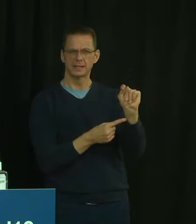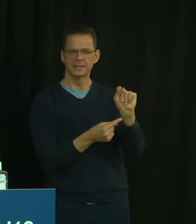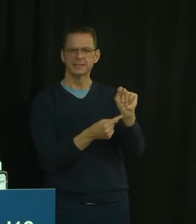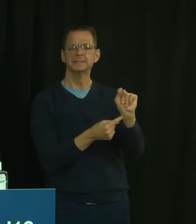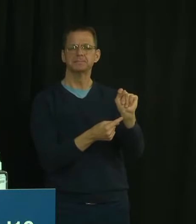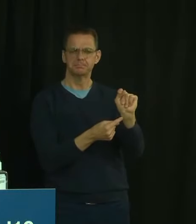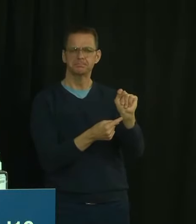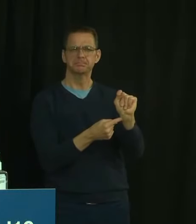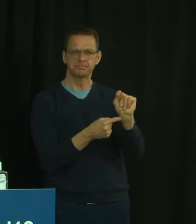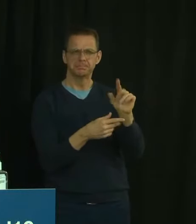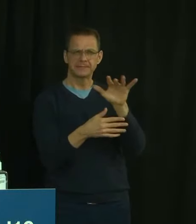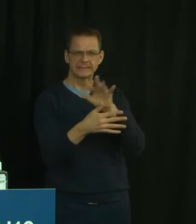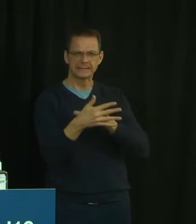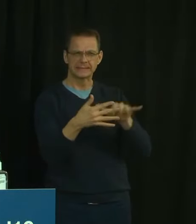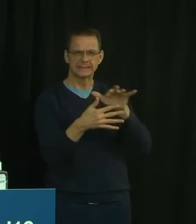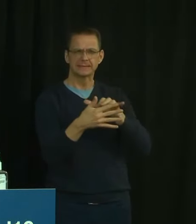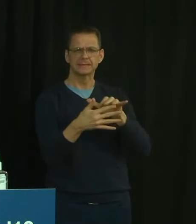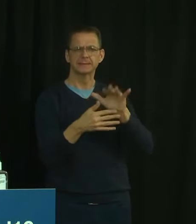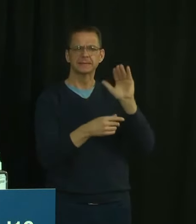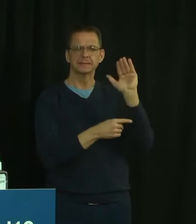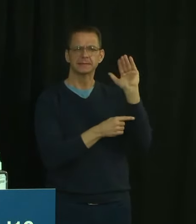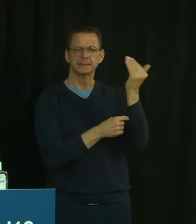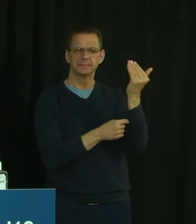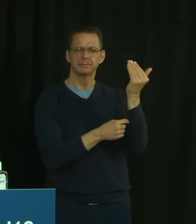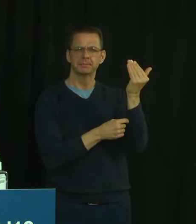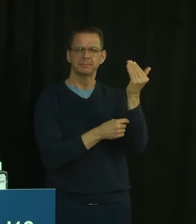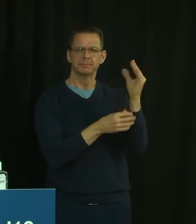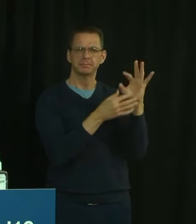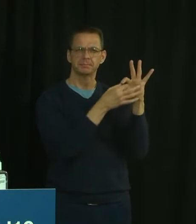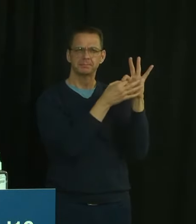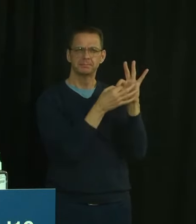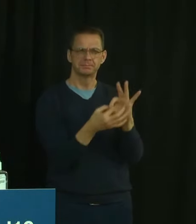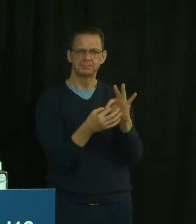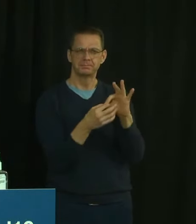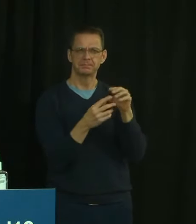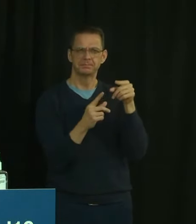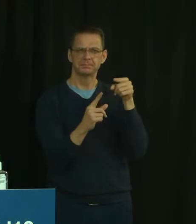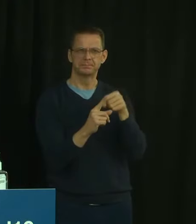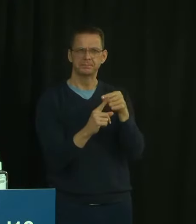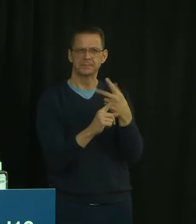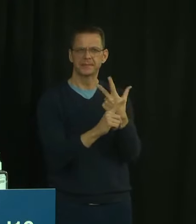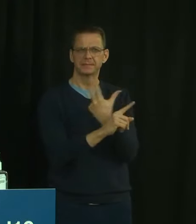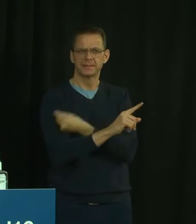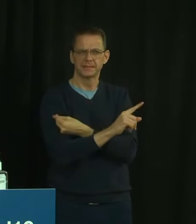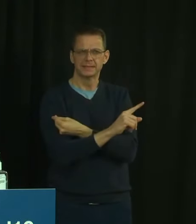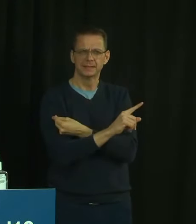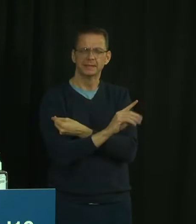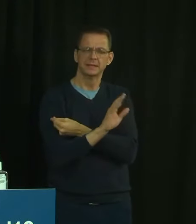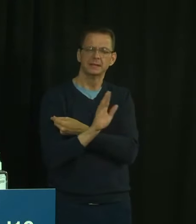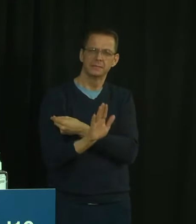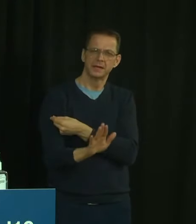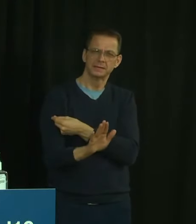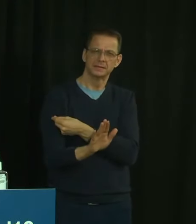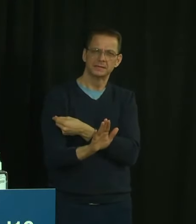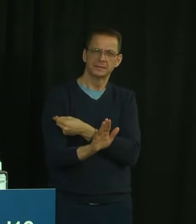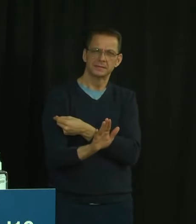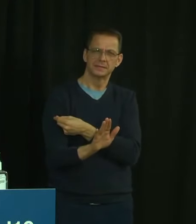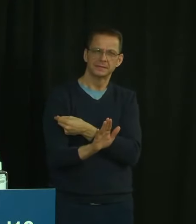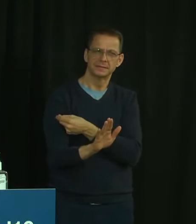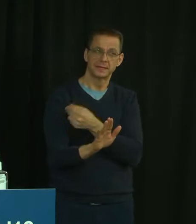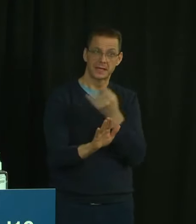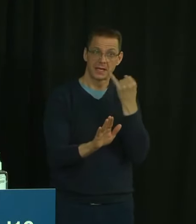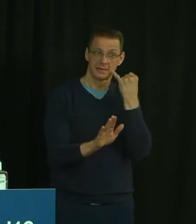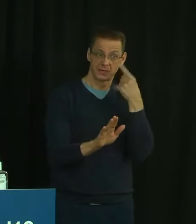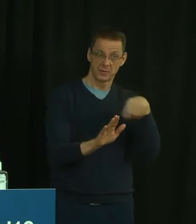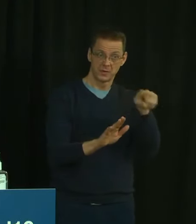who has already received a dose of AstraZeneca vaccine is not considered to be at high risk of blood clots.